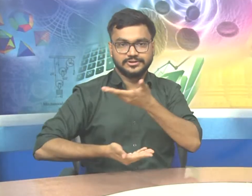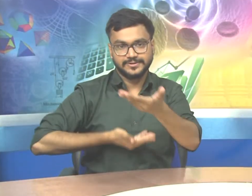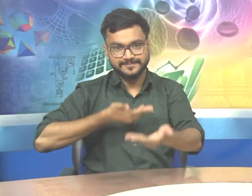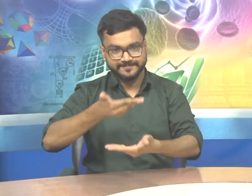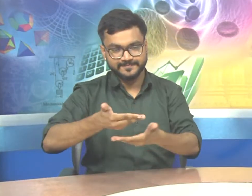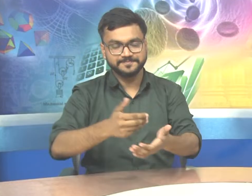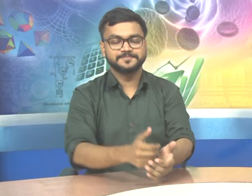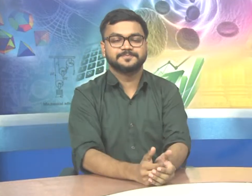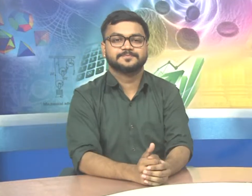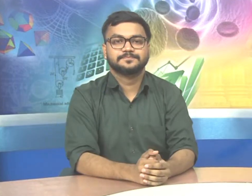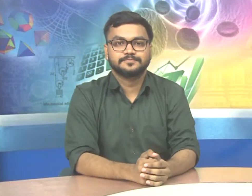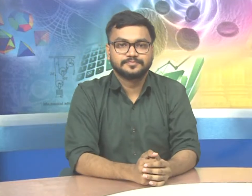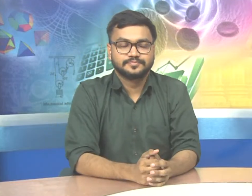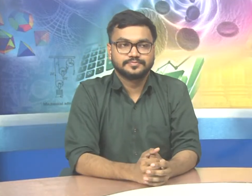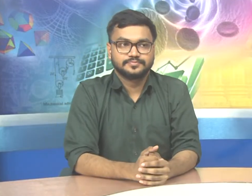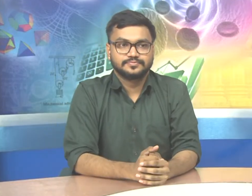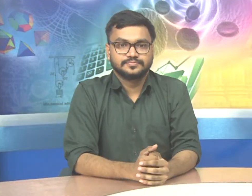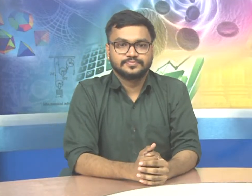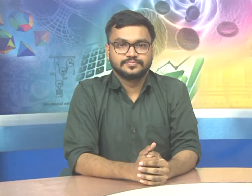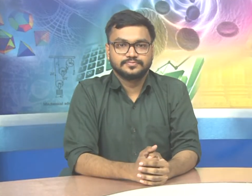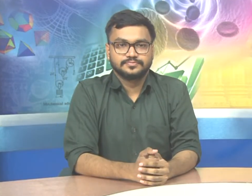welcome back to our classes.